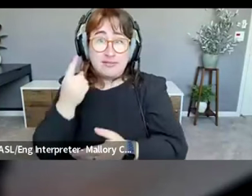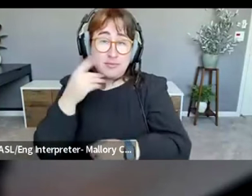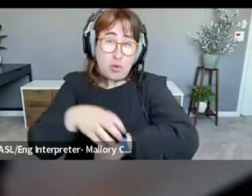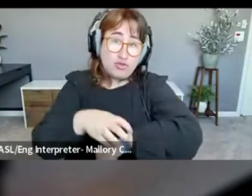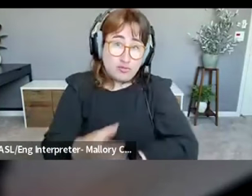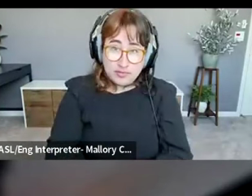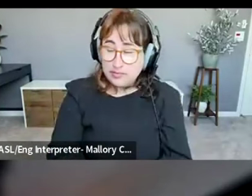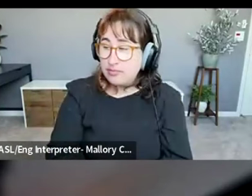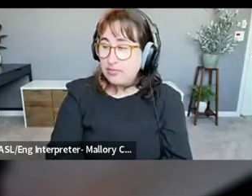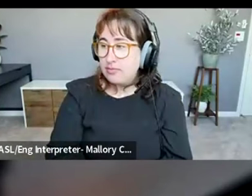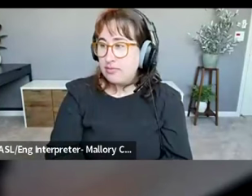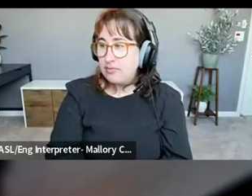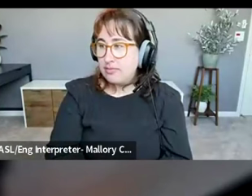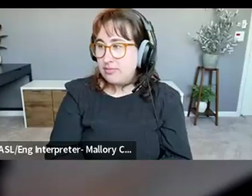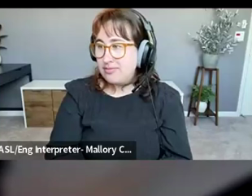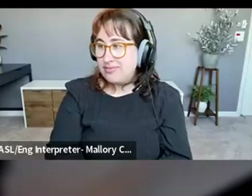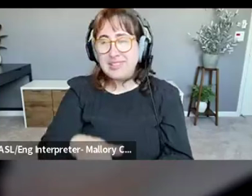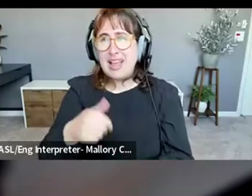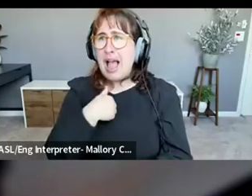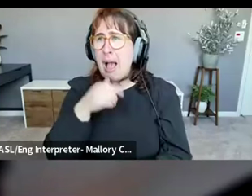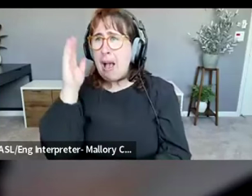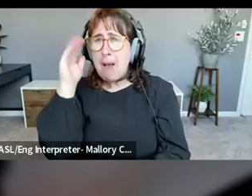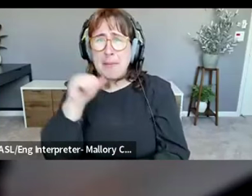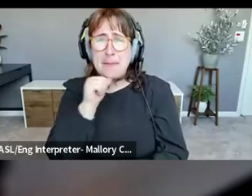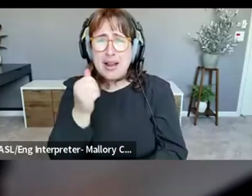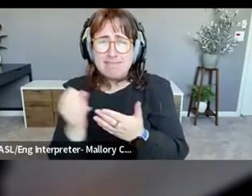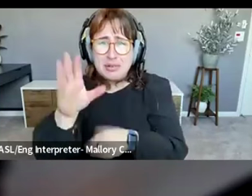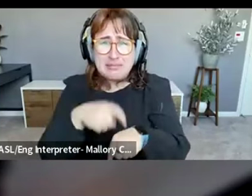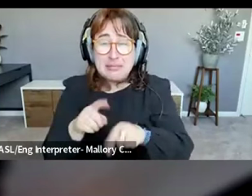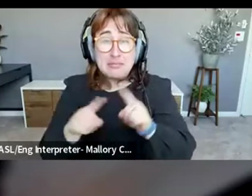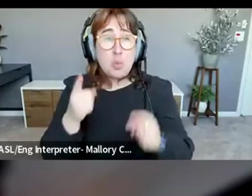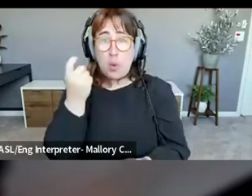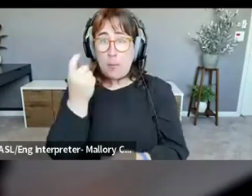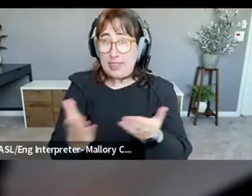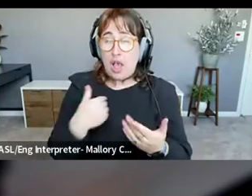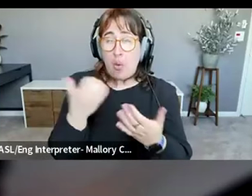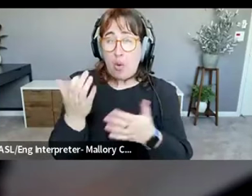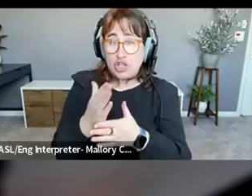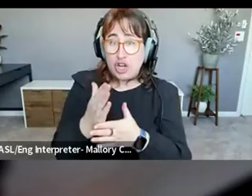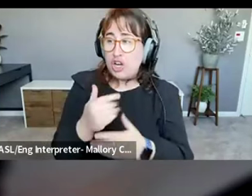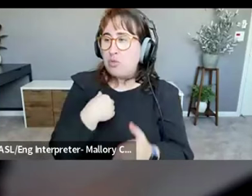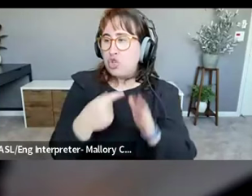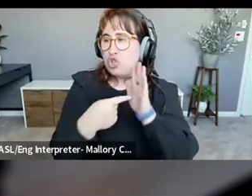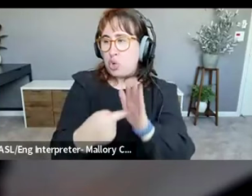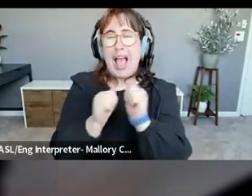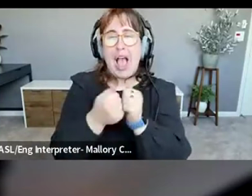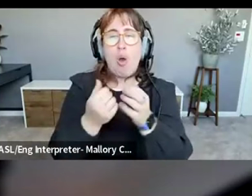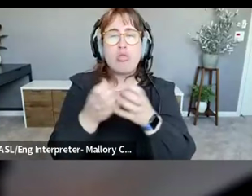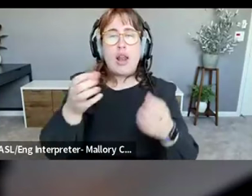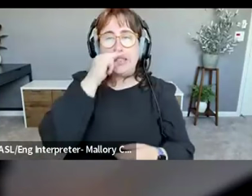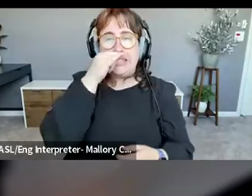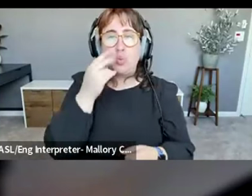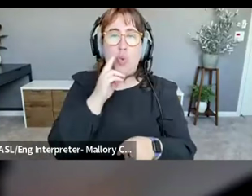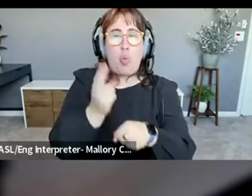But another quick thing I want to share, hopefully I'm not out of time, is I'm going to show you how a lot of kids wear